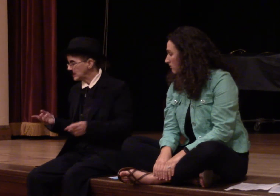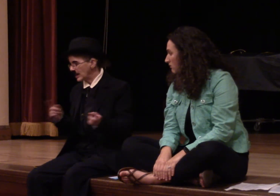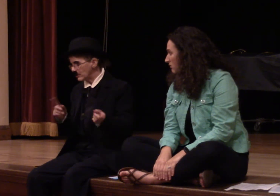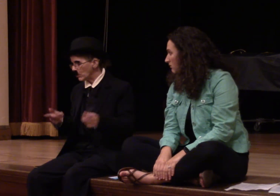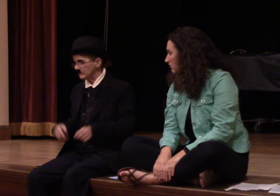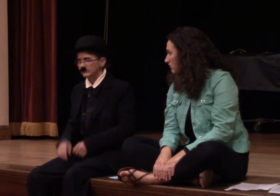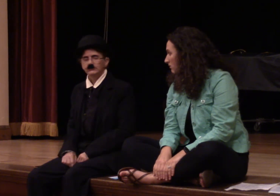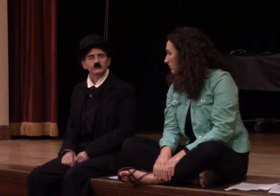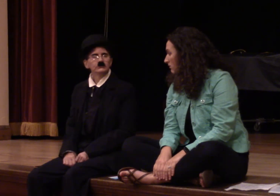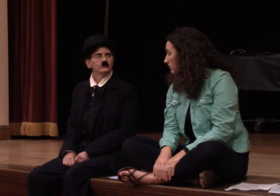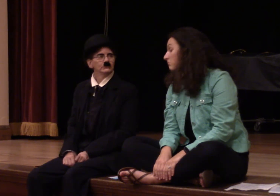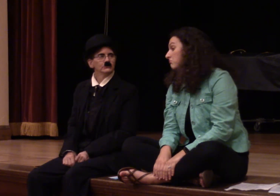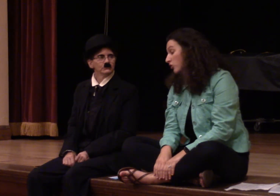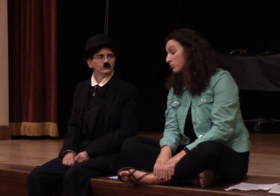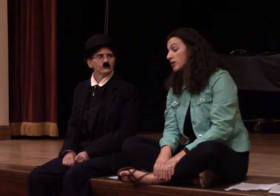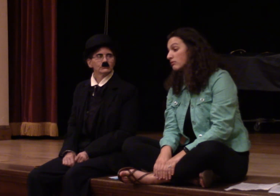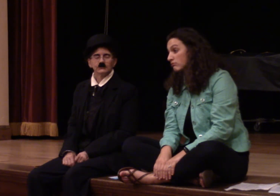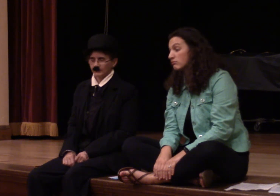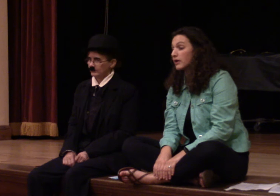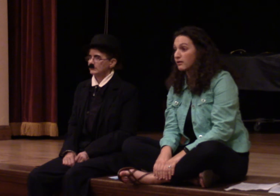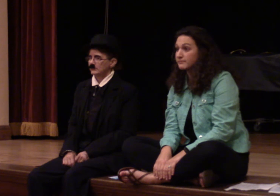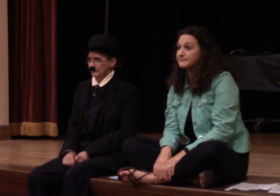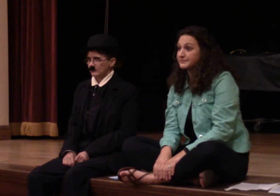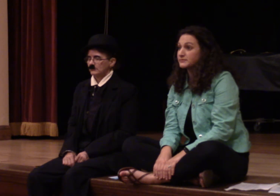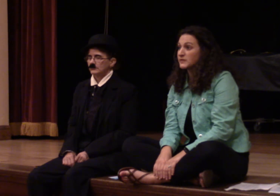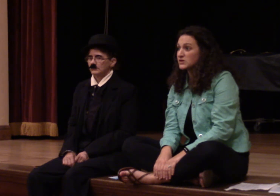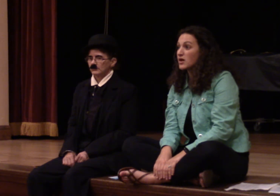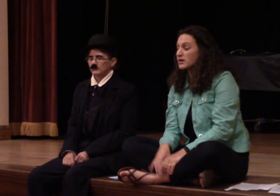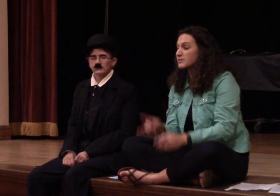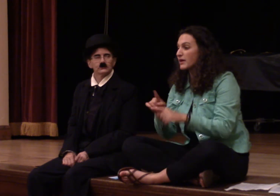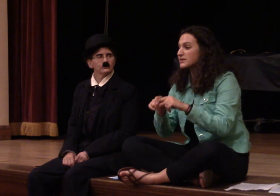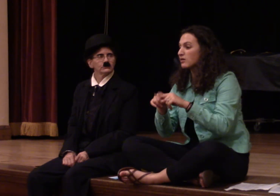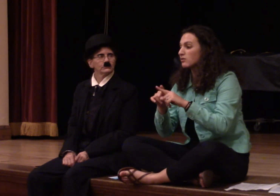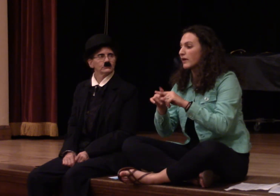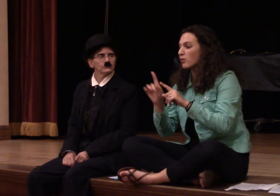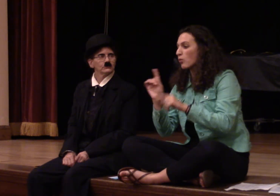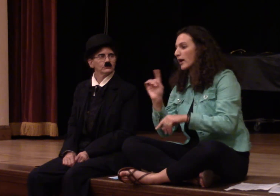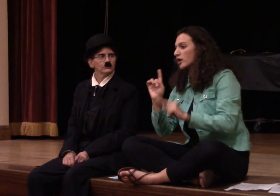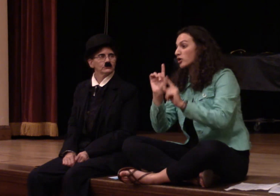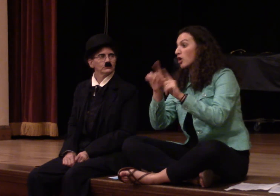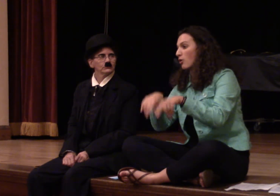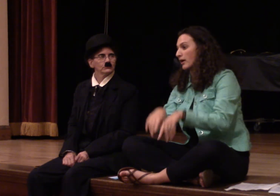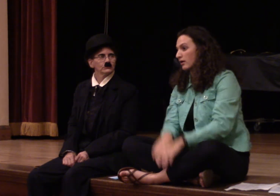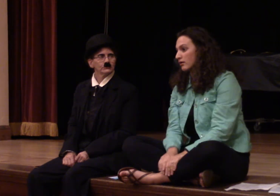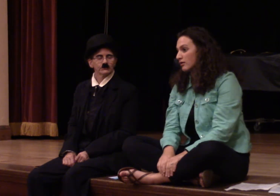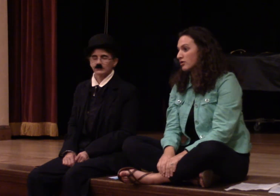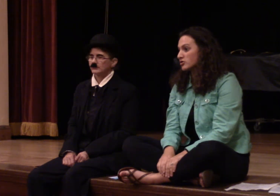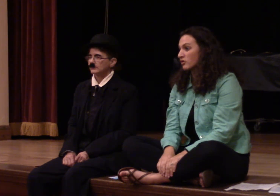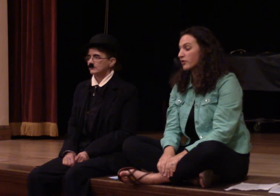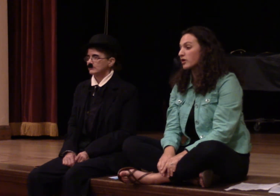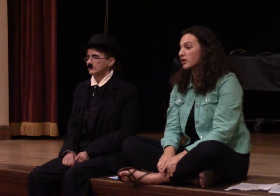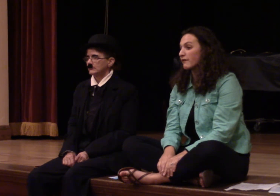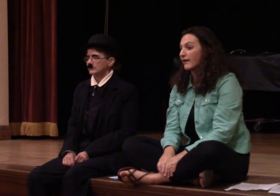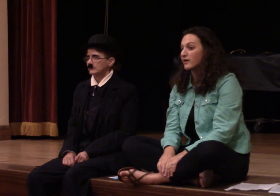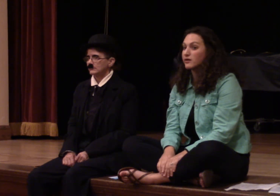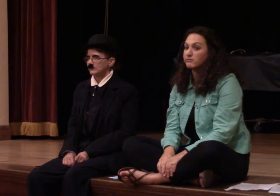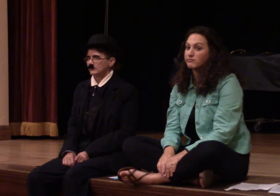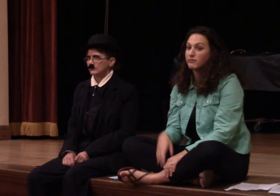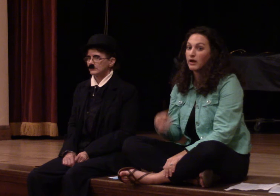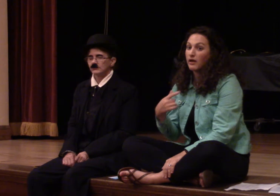direct, could be, yeah. So, and it depends on like where you're going. So if you're gonna like, if